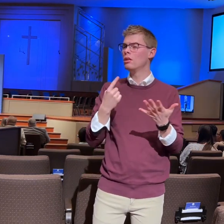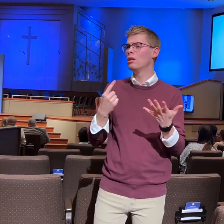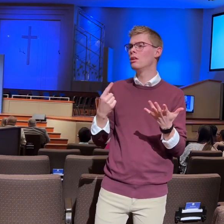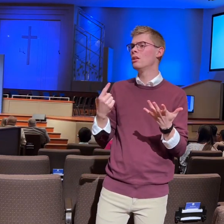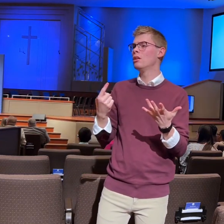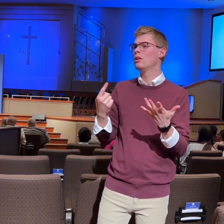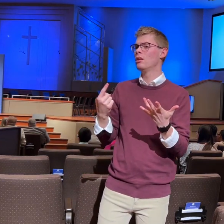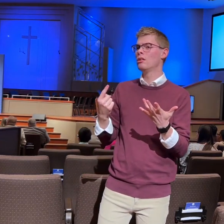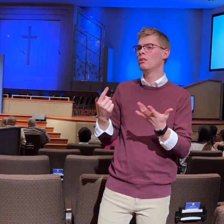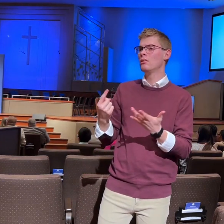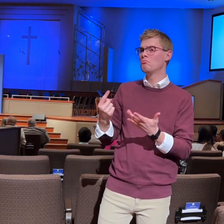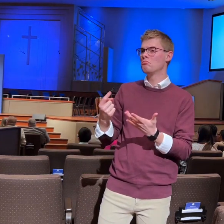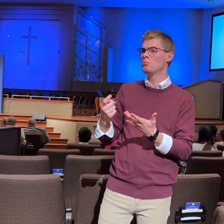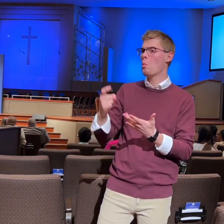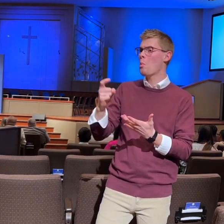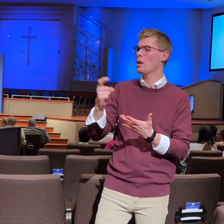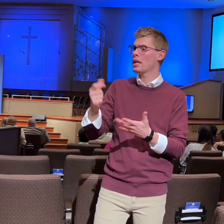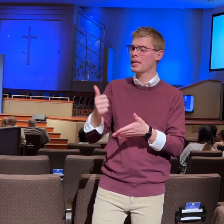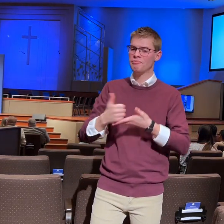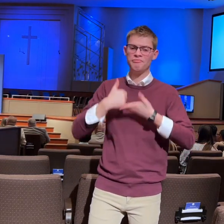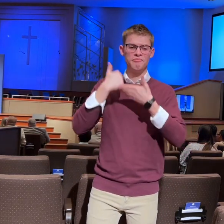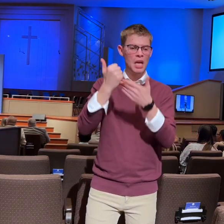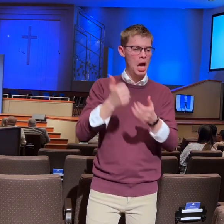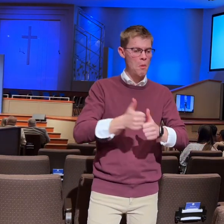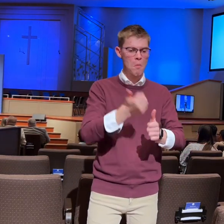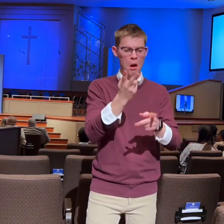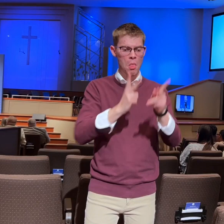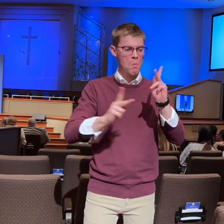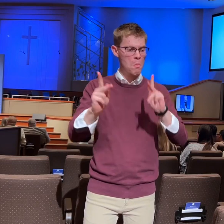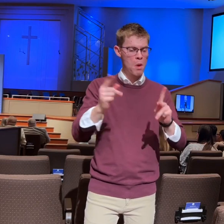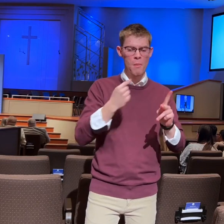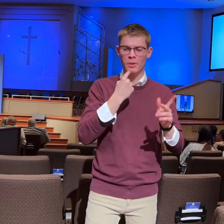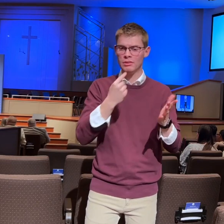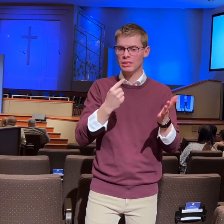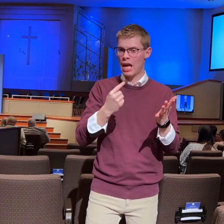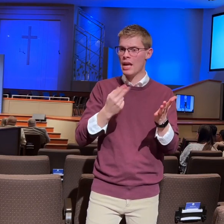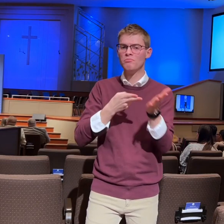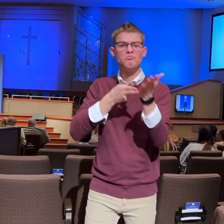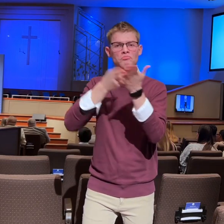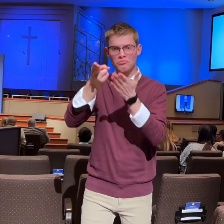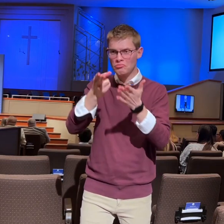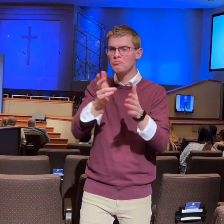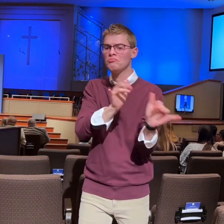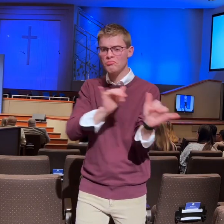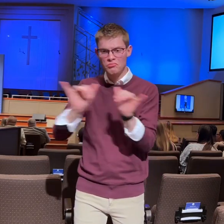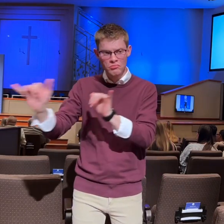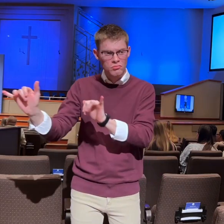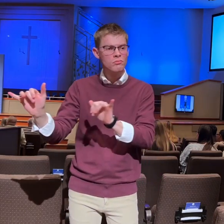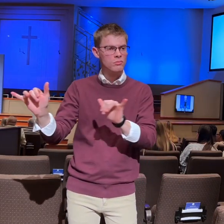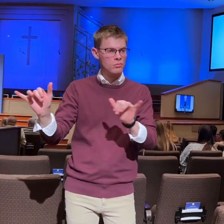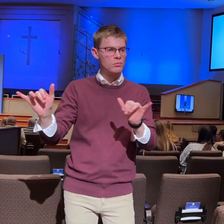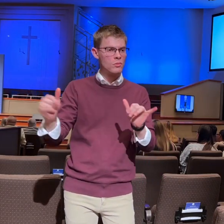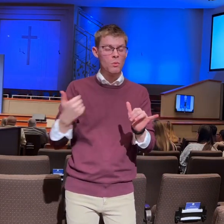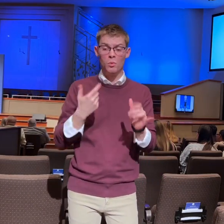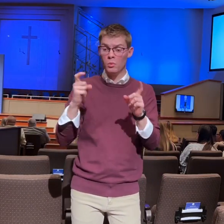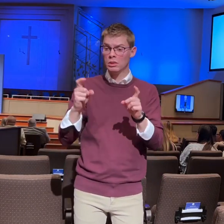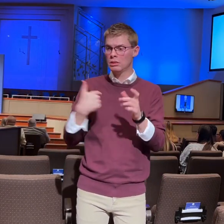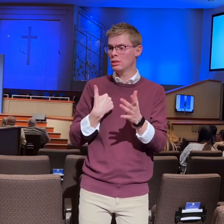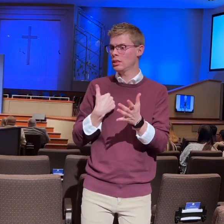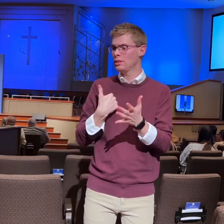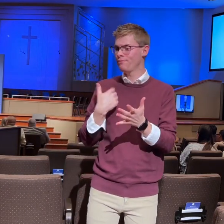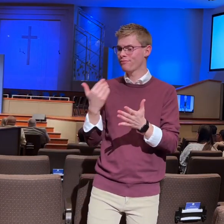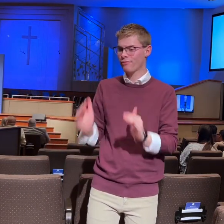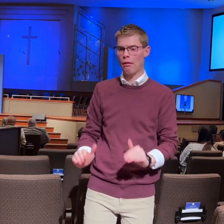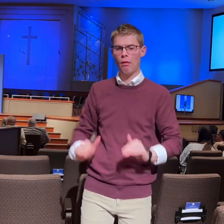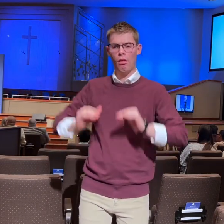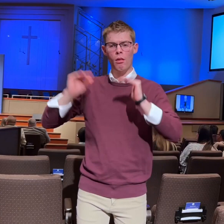38, 40, 42-year-old men sometimes an opportunity to stand up and declare the truth as well. We need to raise up men who are not